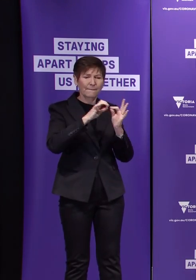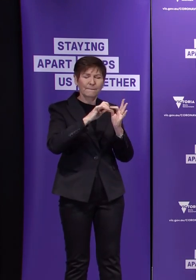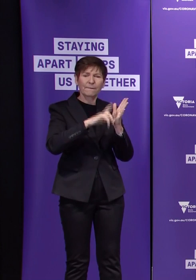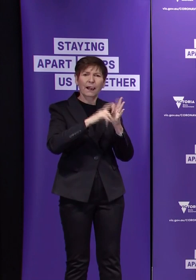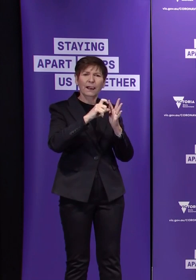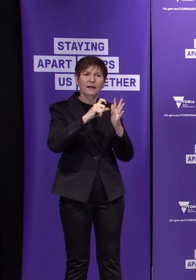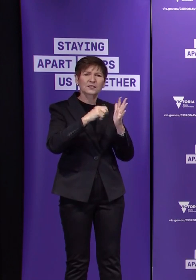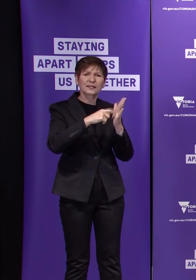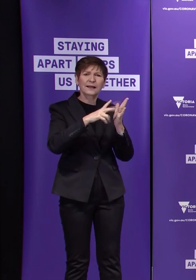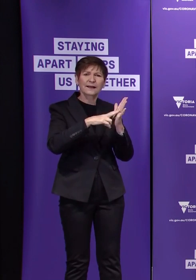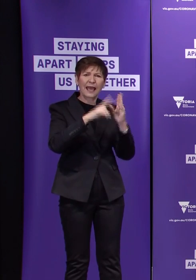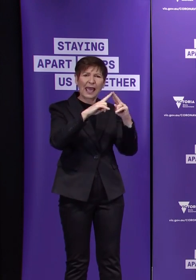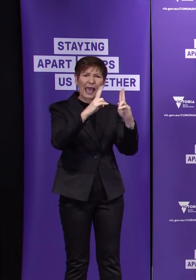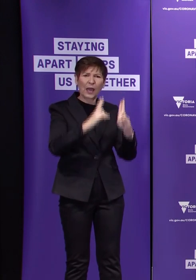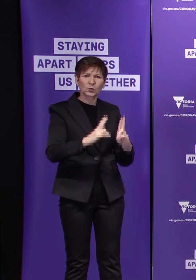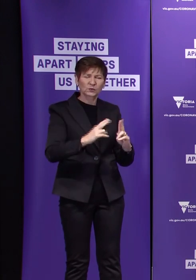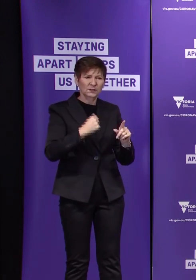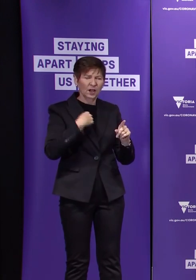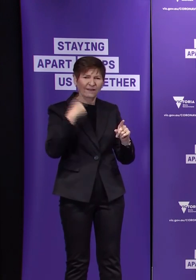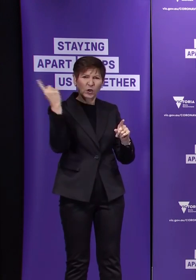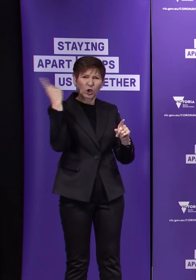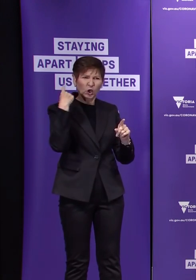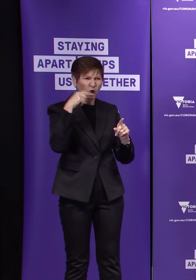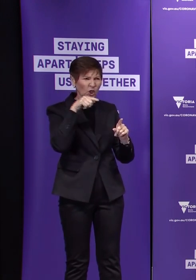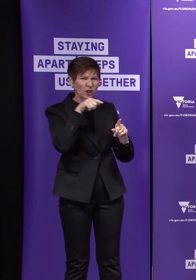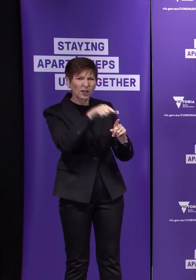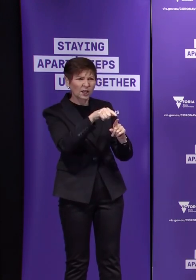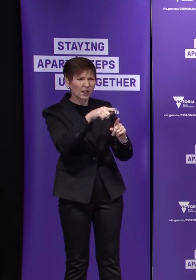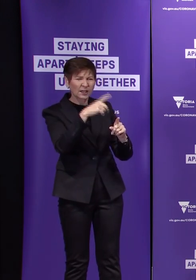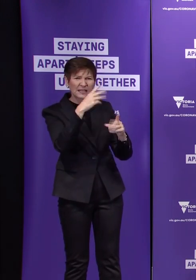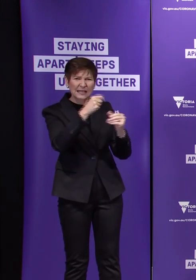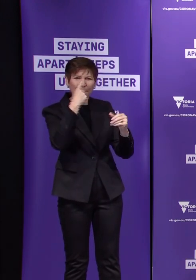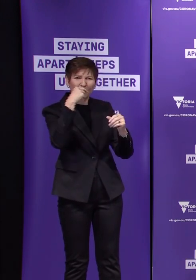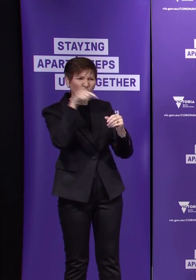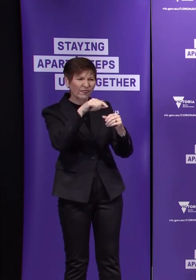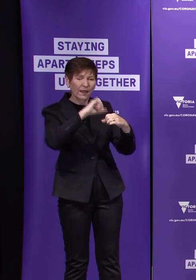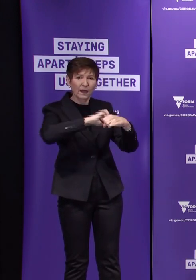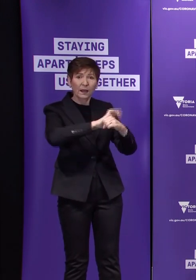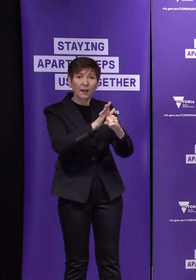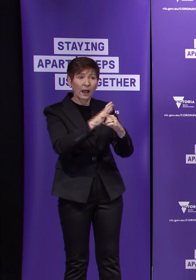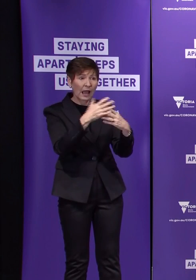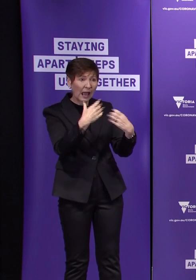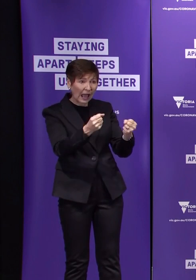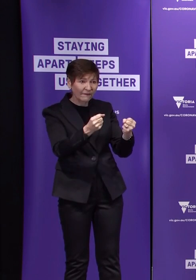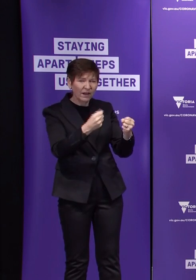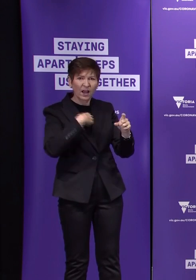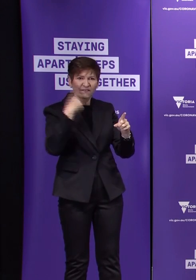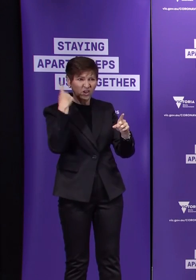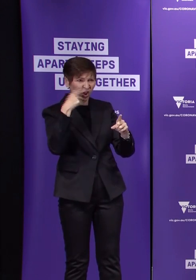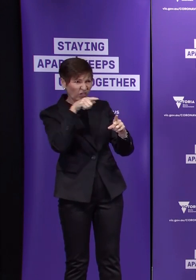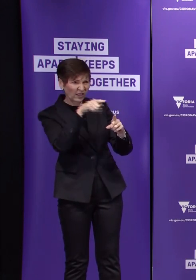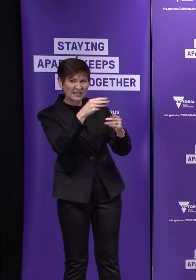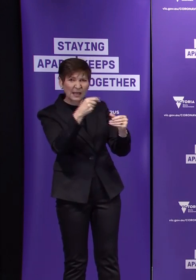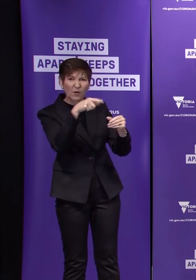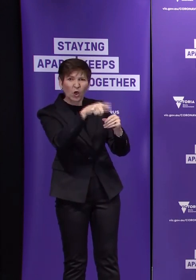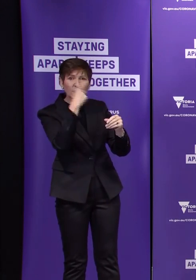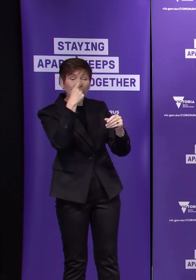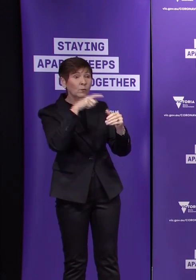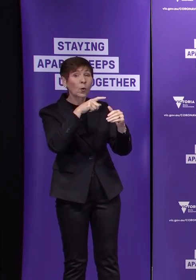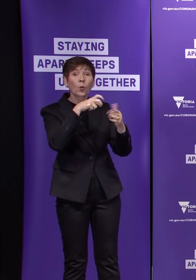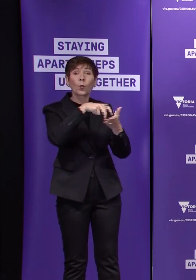leaving the facility. There are private guards, but they appear powerless to stop them. So is there? So this is a